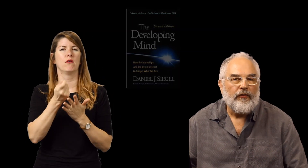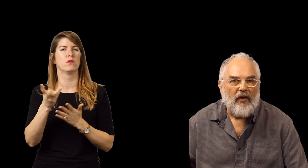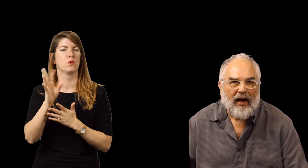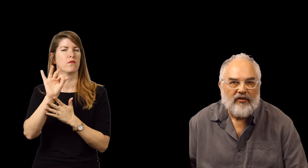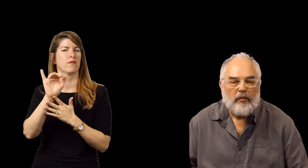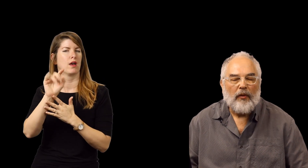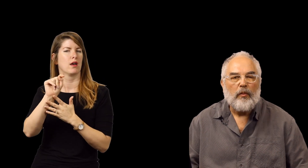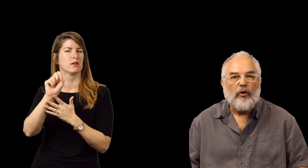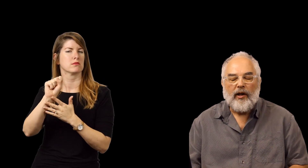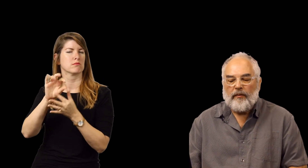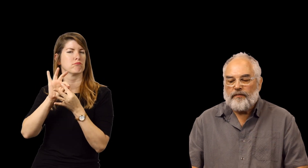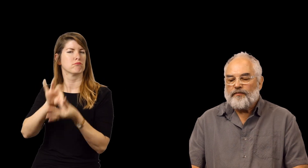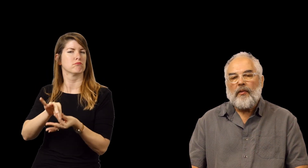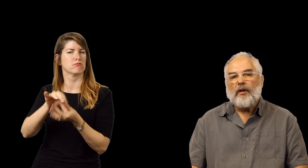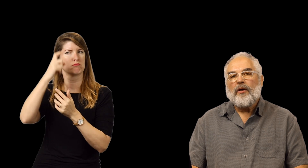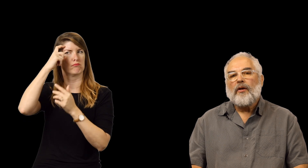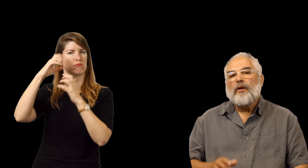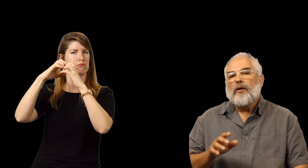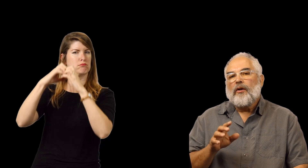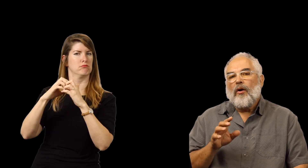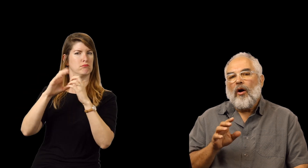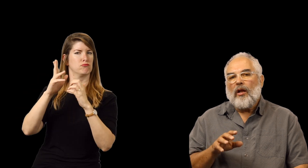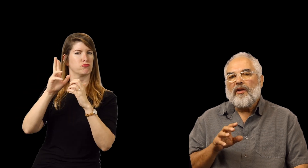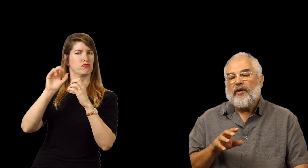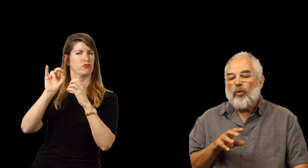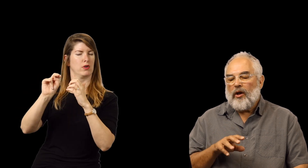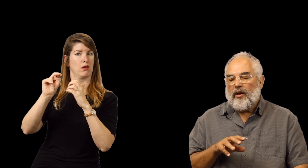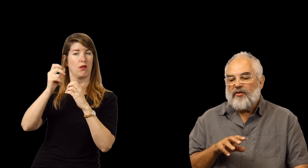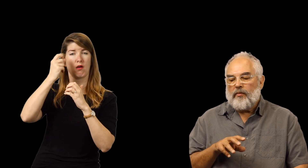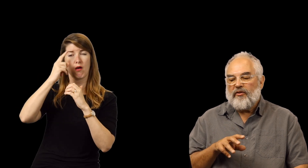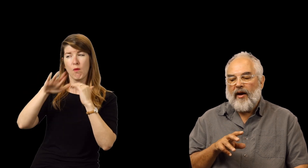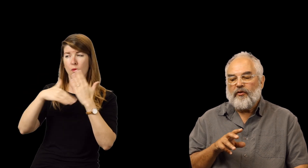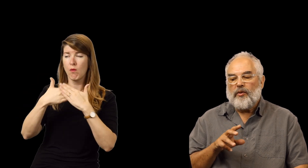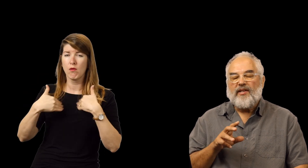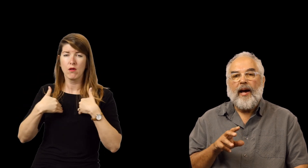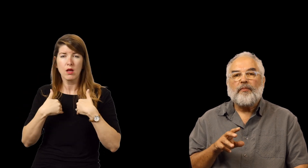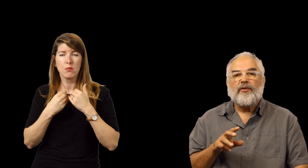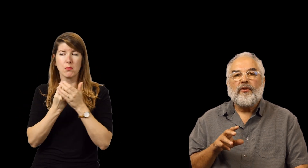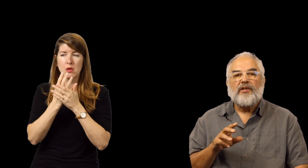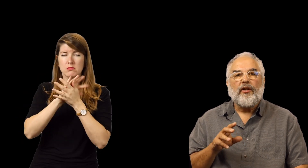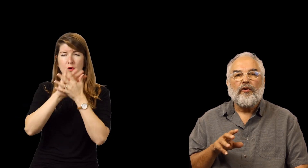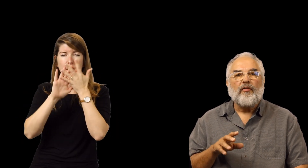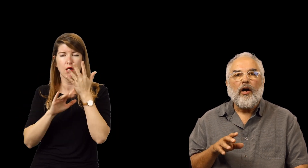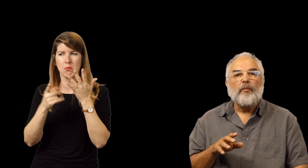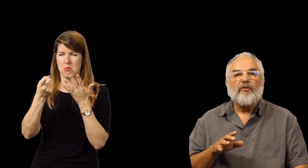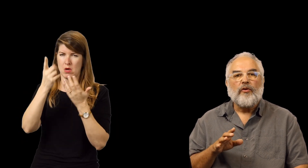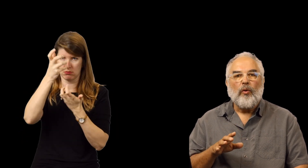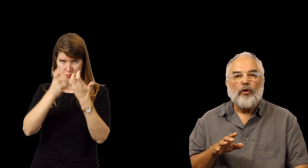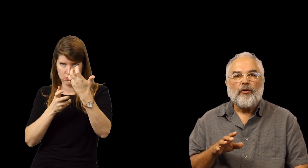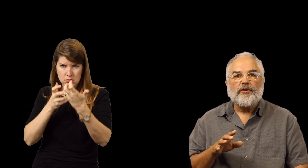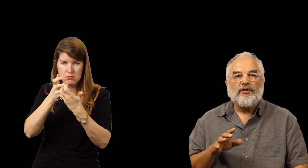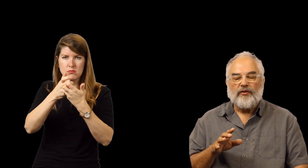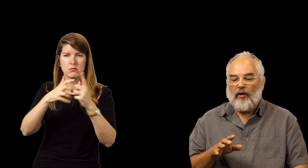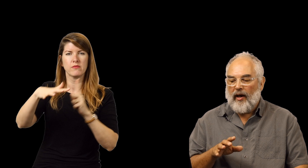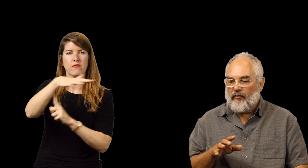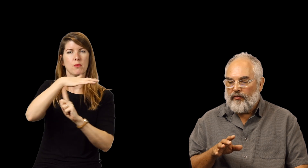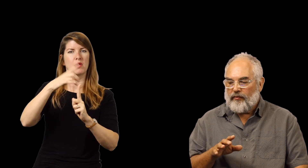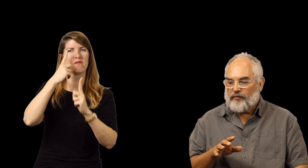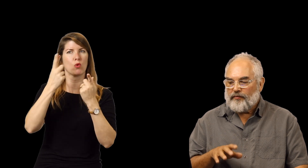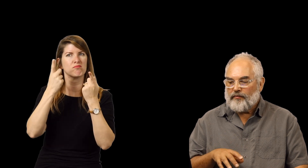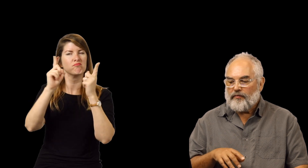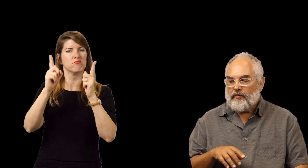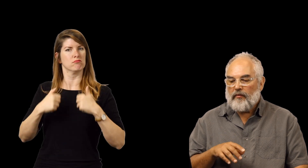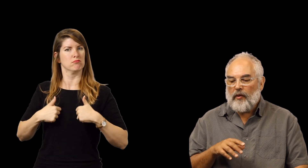with a few facts about the brain. All living organisms have to adapt to their environments in order to